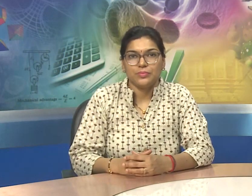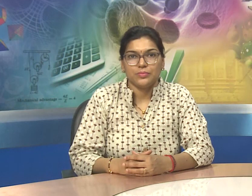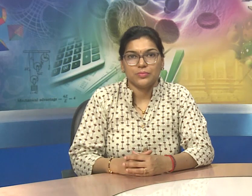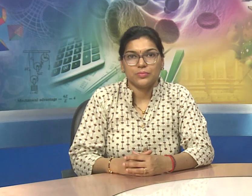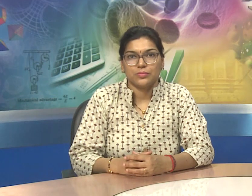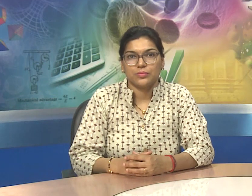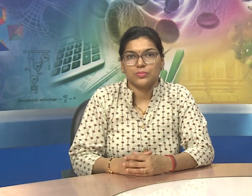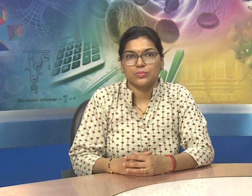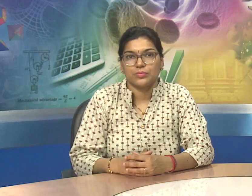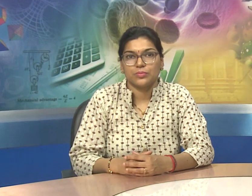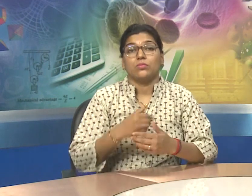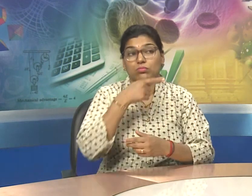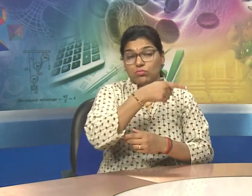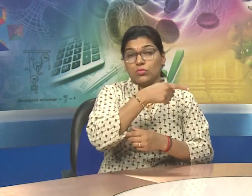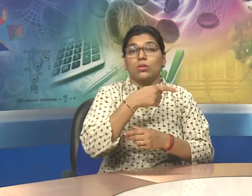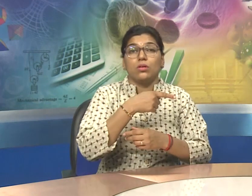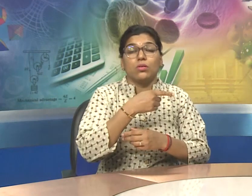items can be sold.